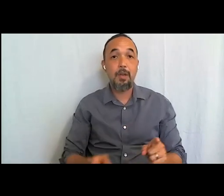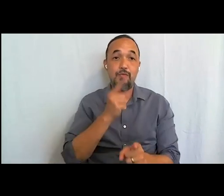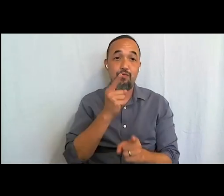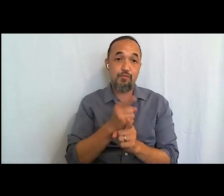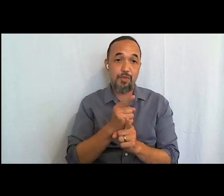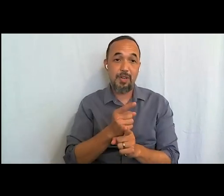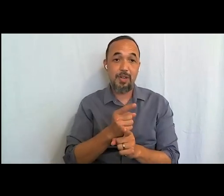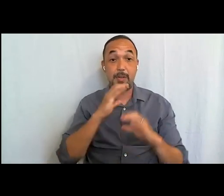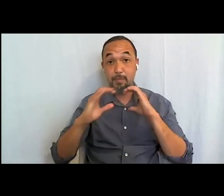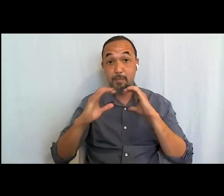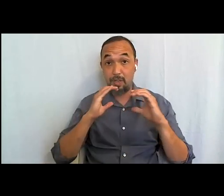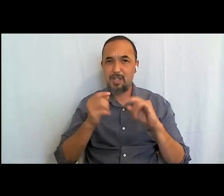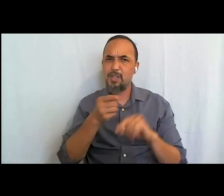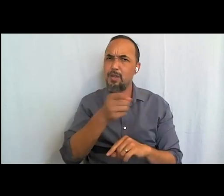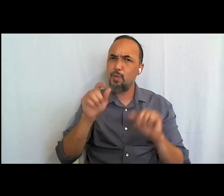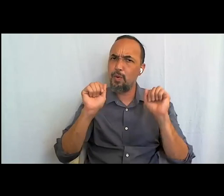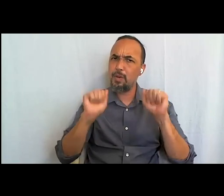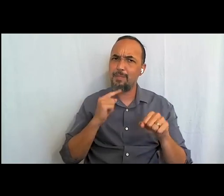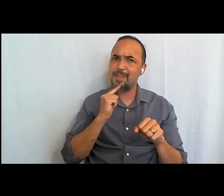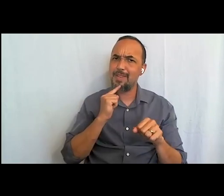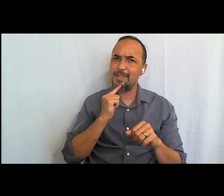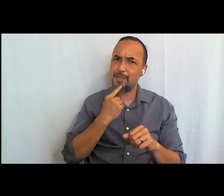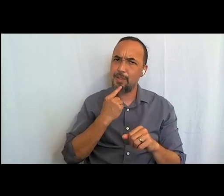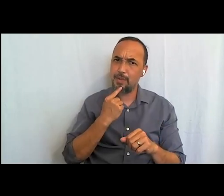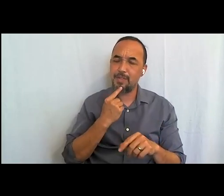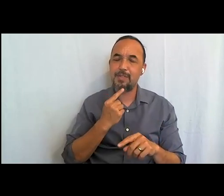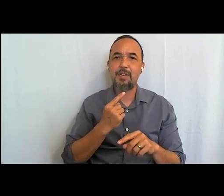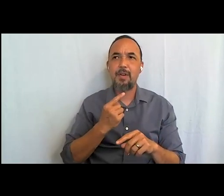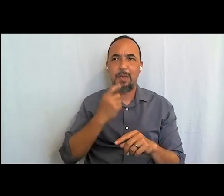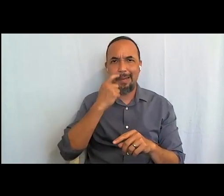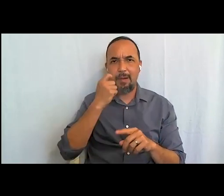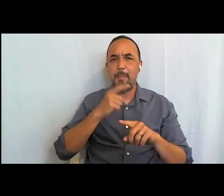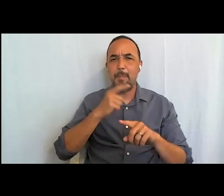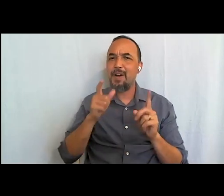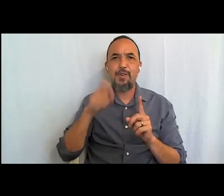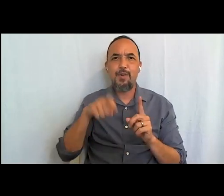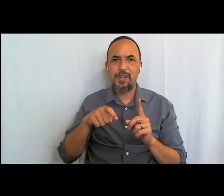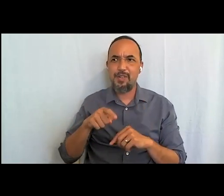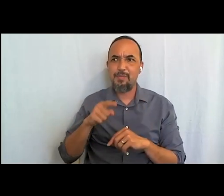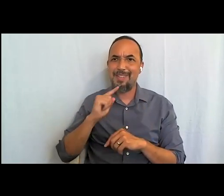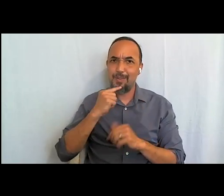take things seriously without being serious in the endeavor. You know, you don't have to,